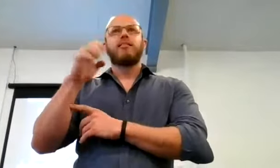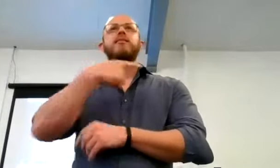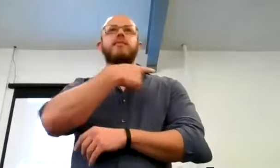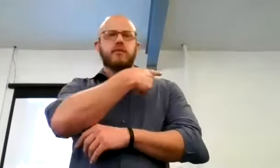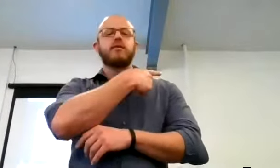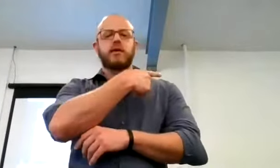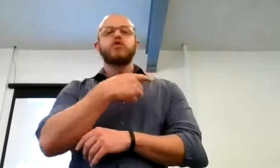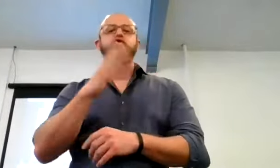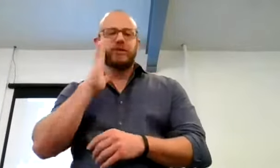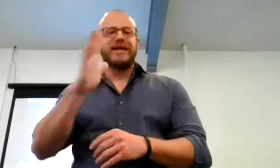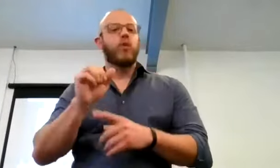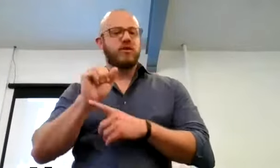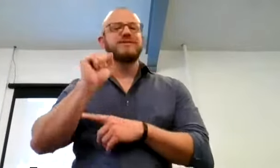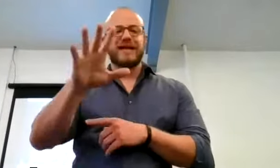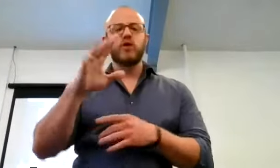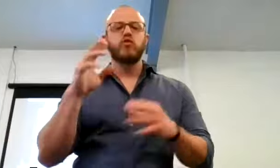contact Marlene and